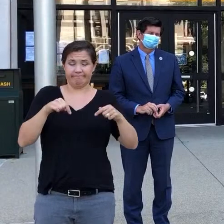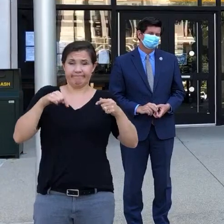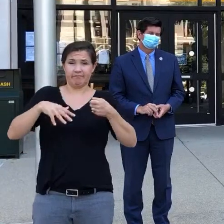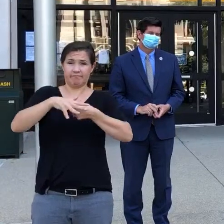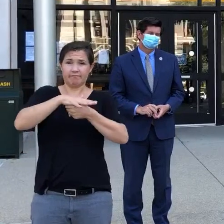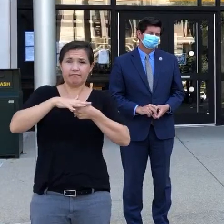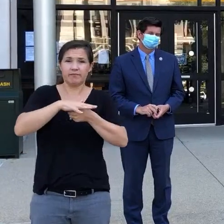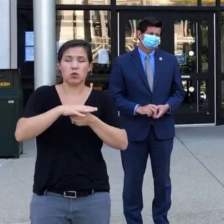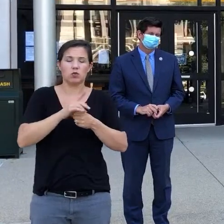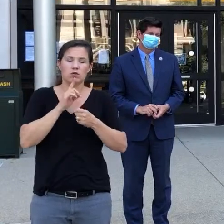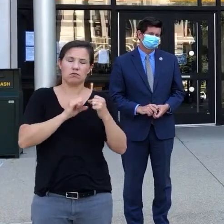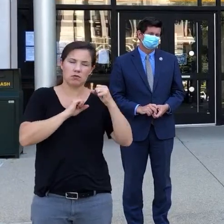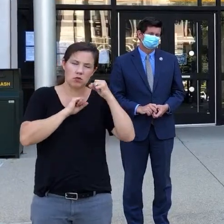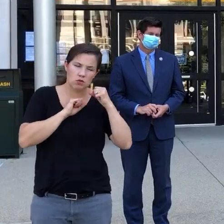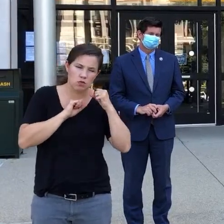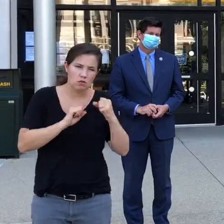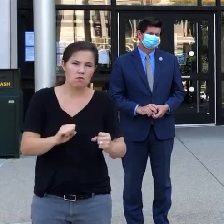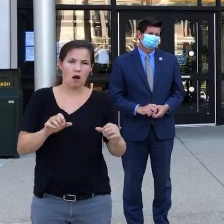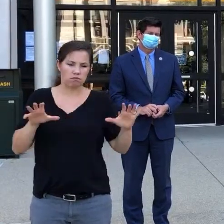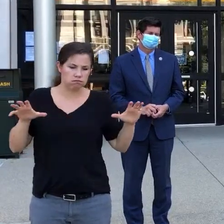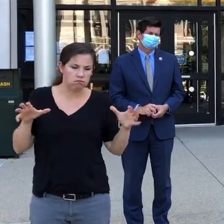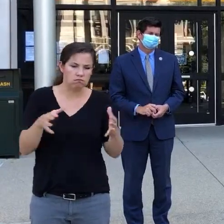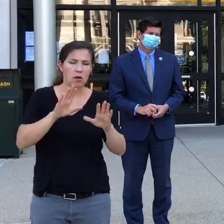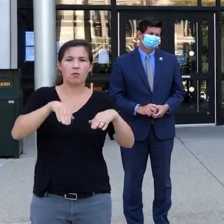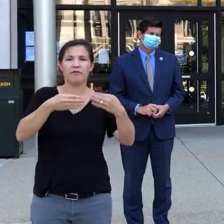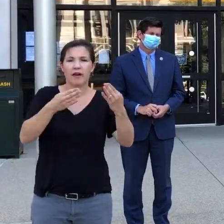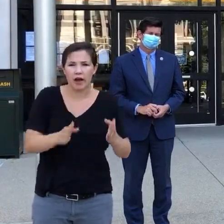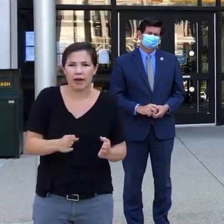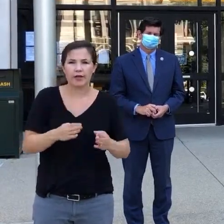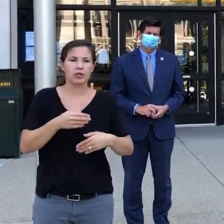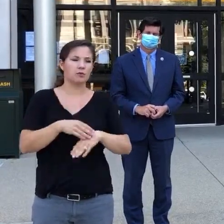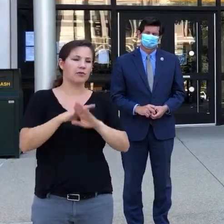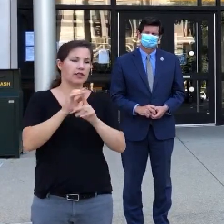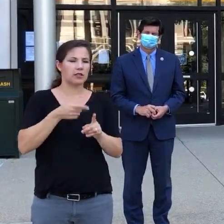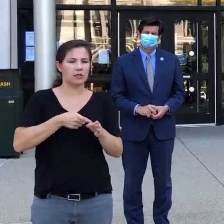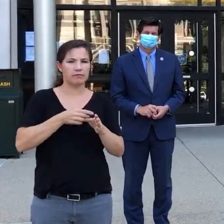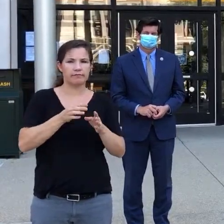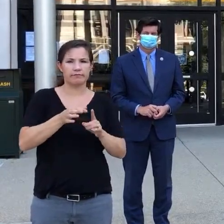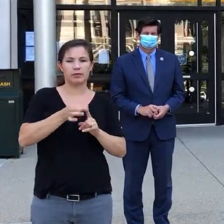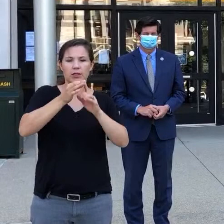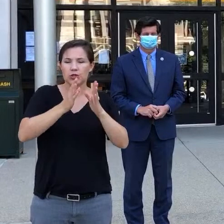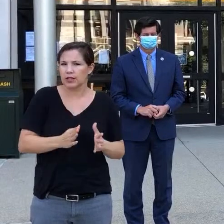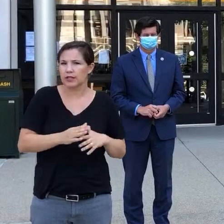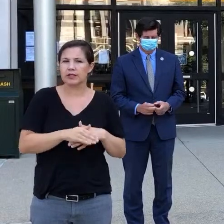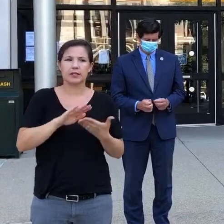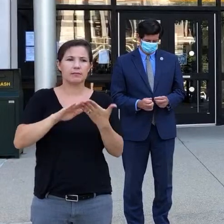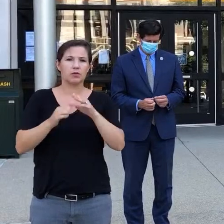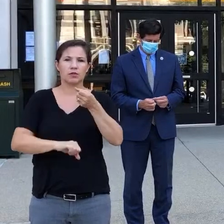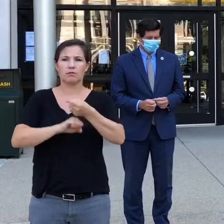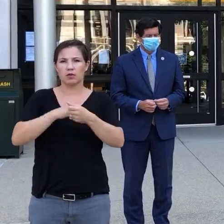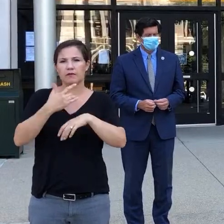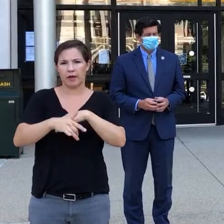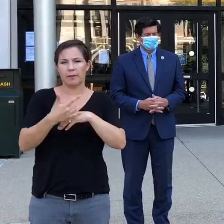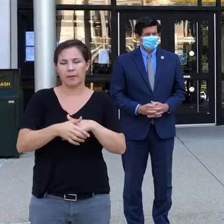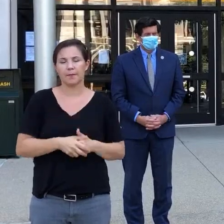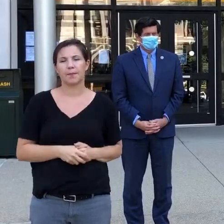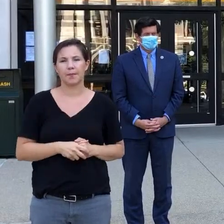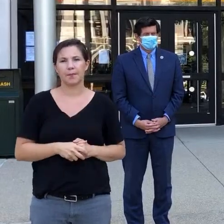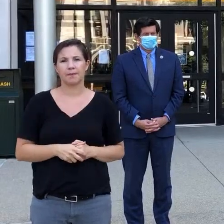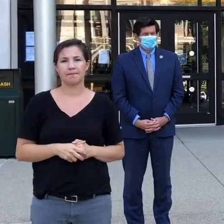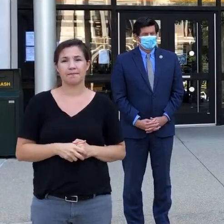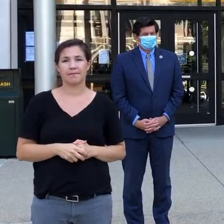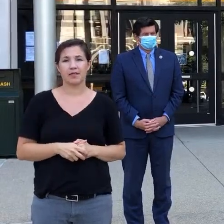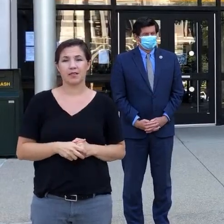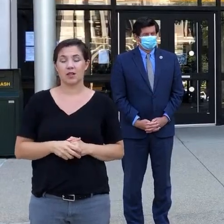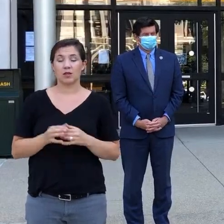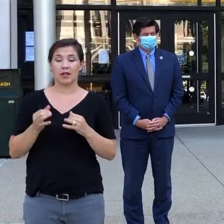strong network of providers, prevention specialists, and community supports that are out there. And in the age of